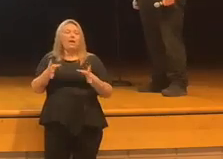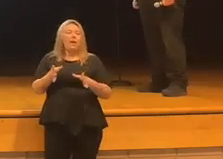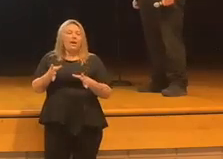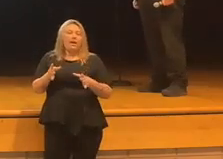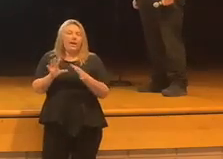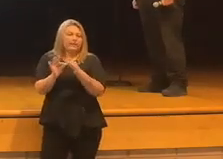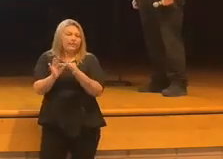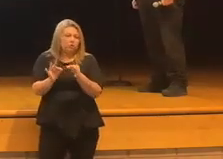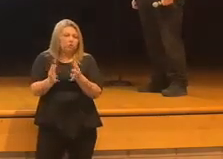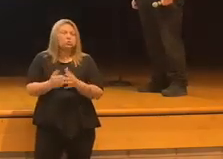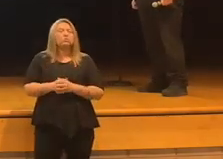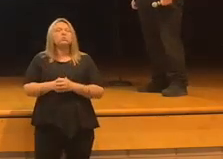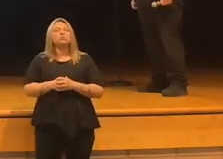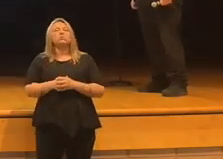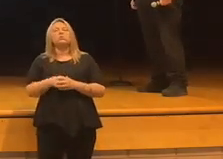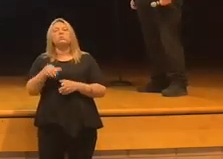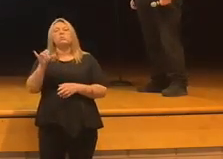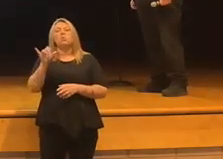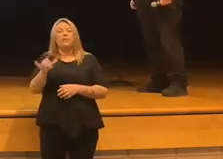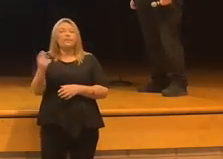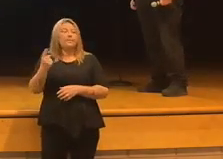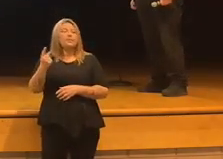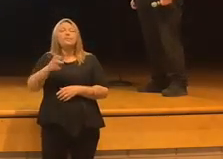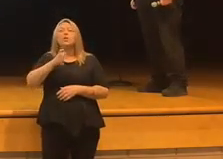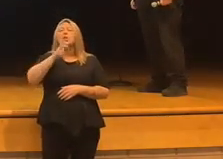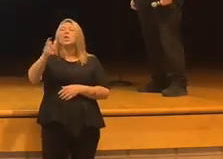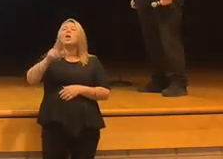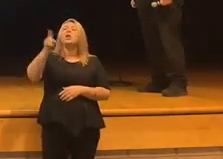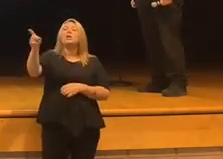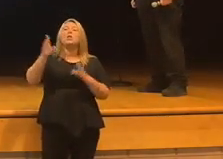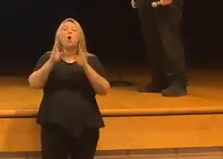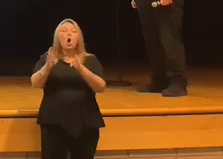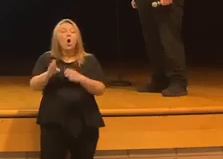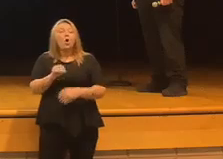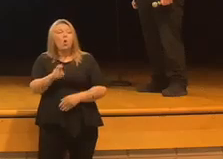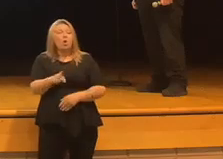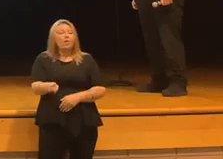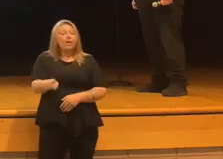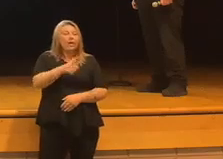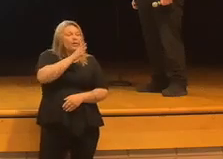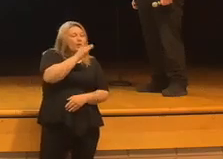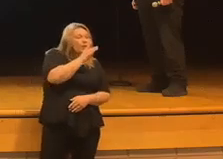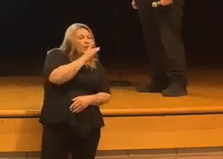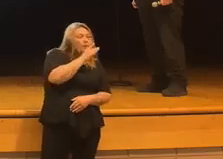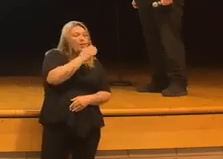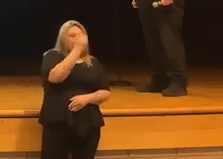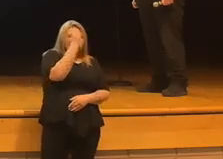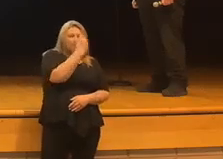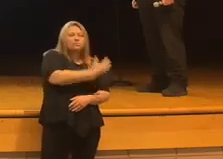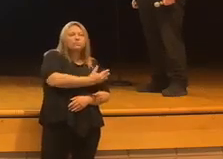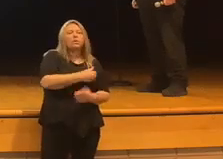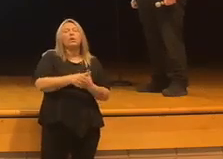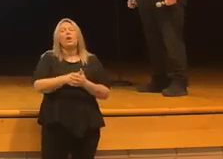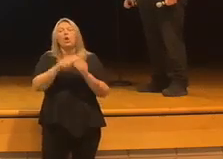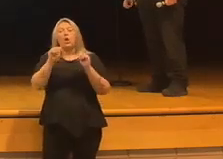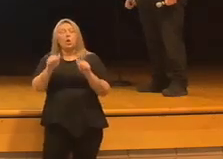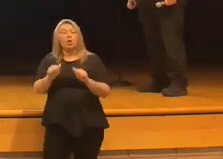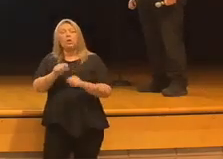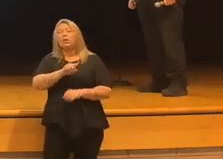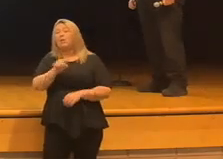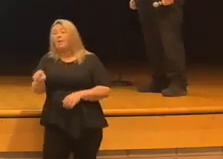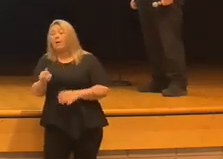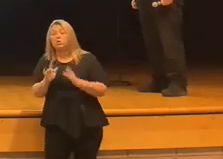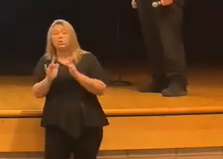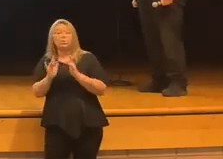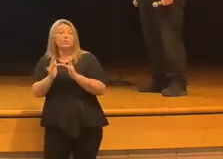And that could be somebody yelling something down the hall, that could be somebody whispering something to somebody as they pass, that could be going back to the